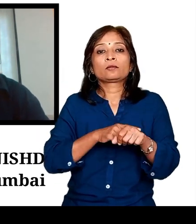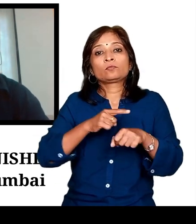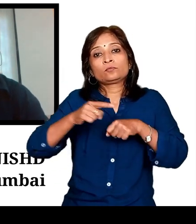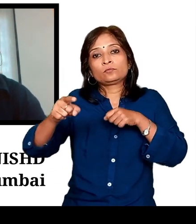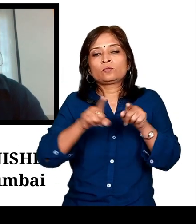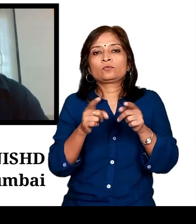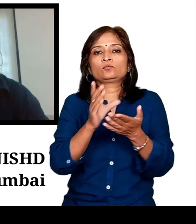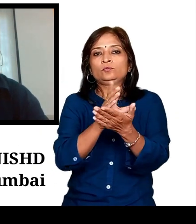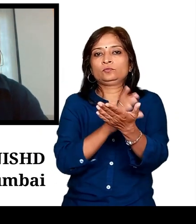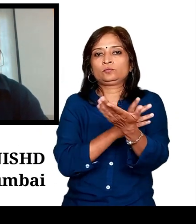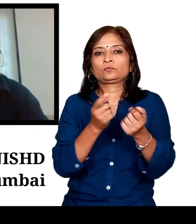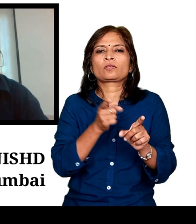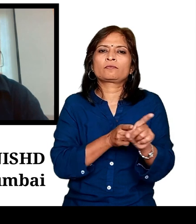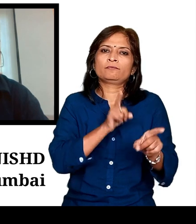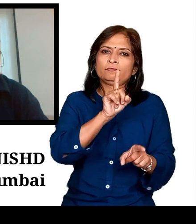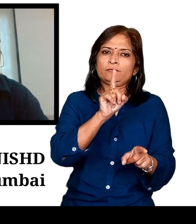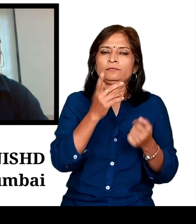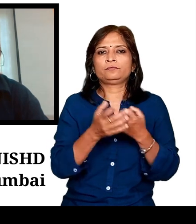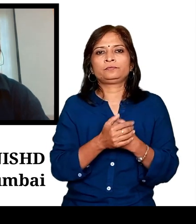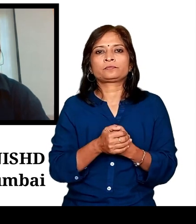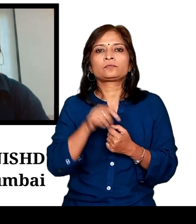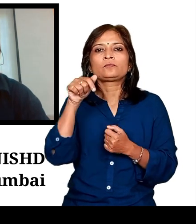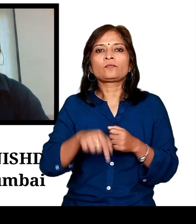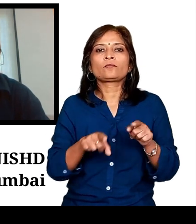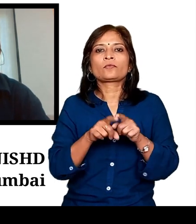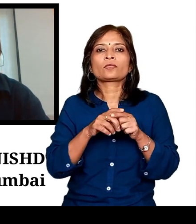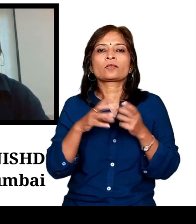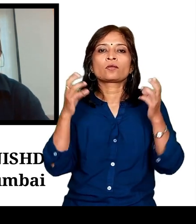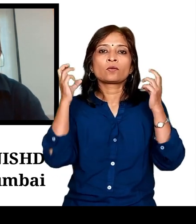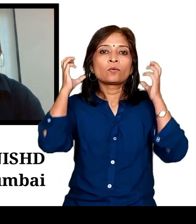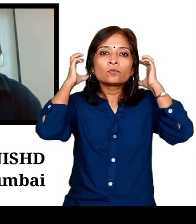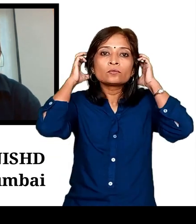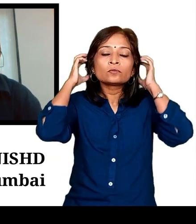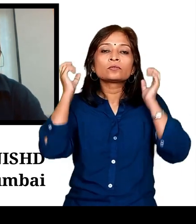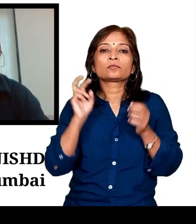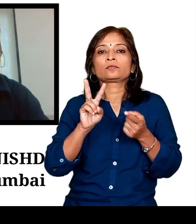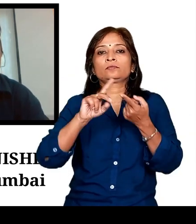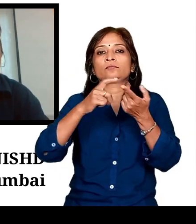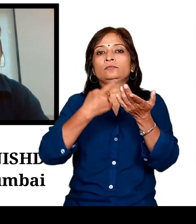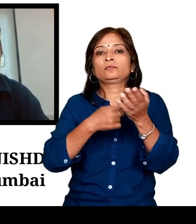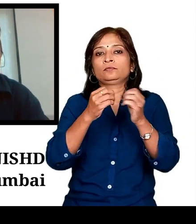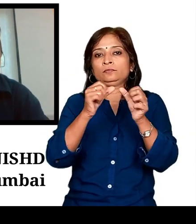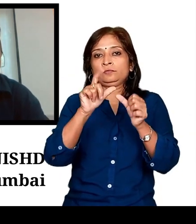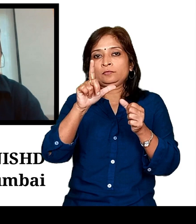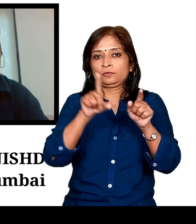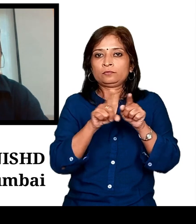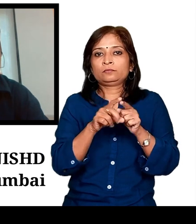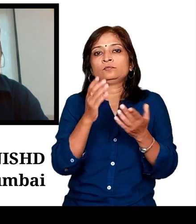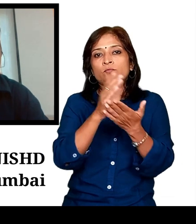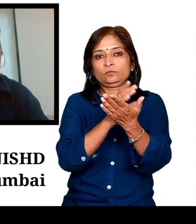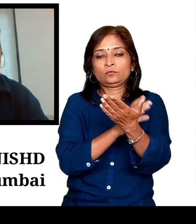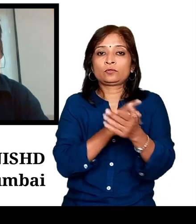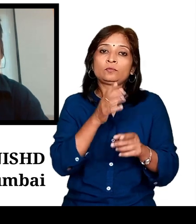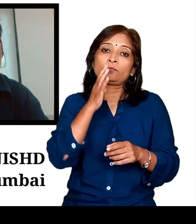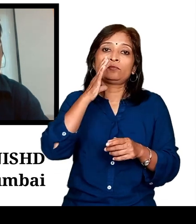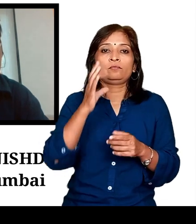programs, and we have 1 year auditory verbal therapy program also. That is a very important program,